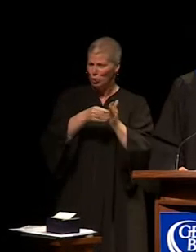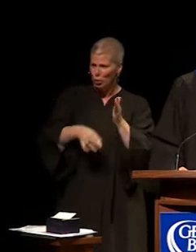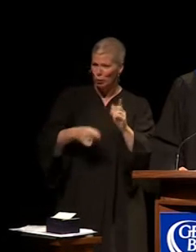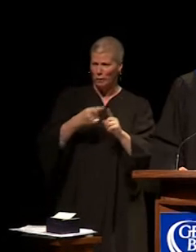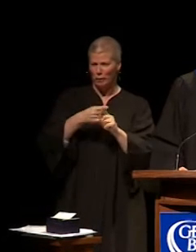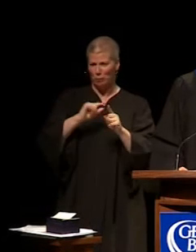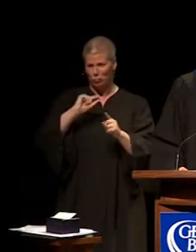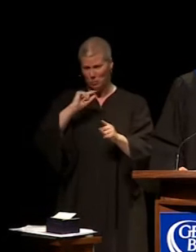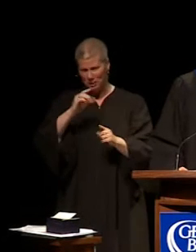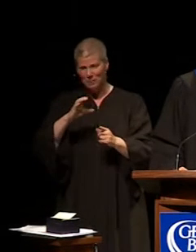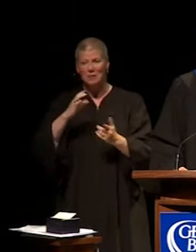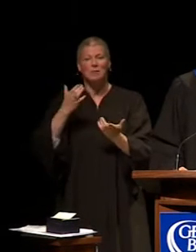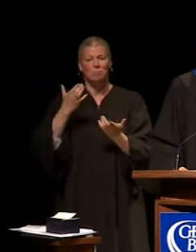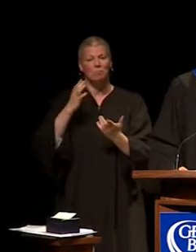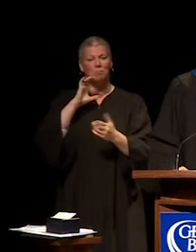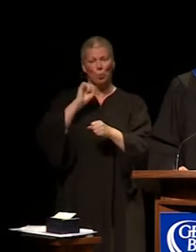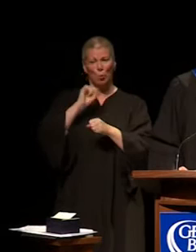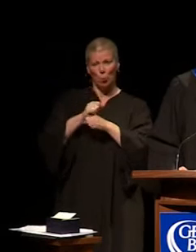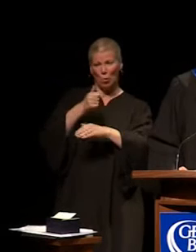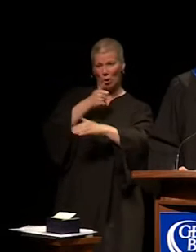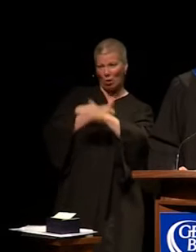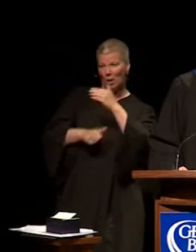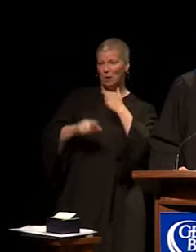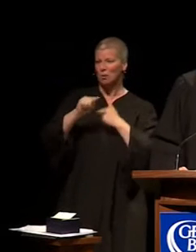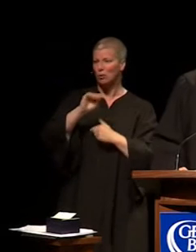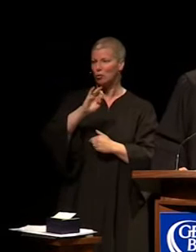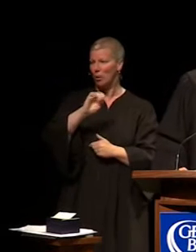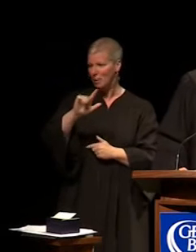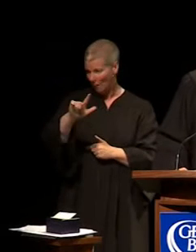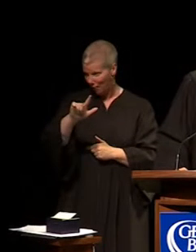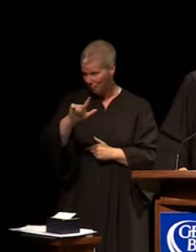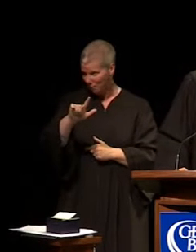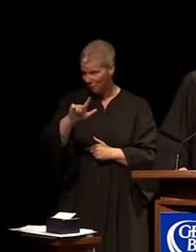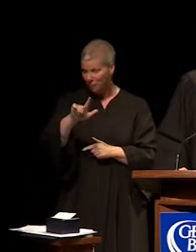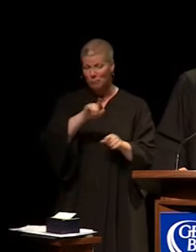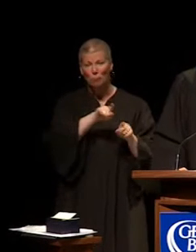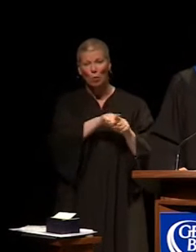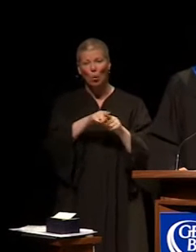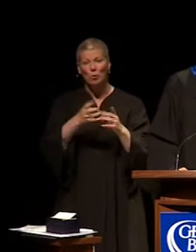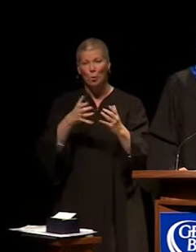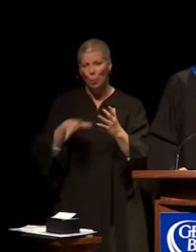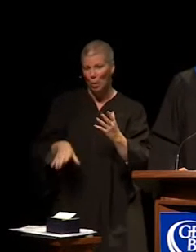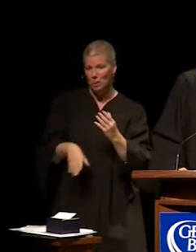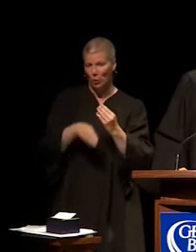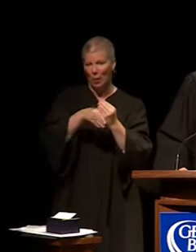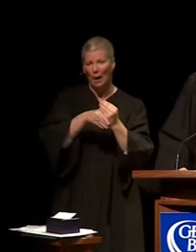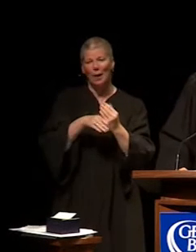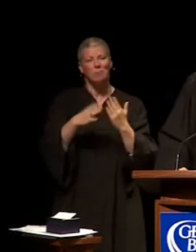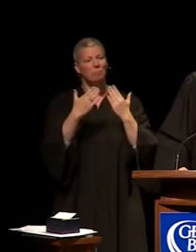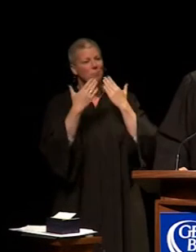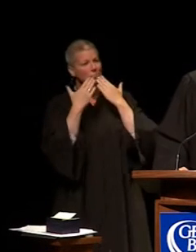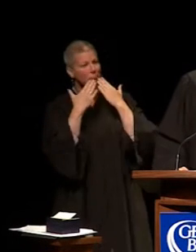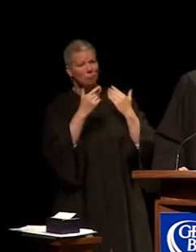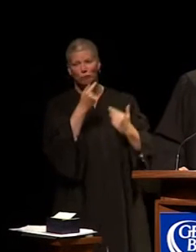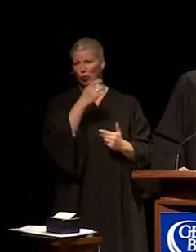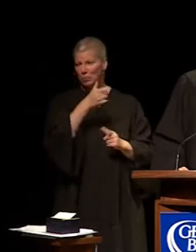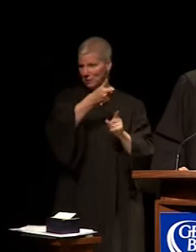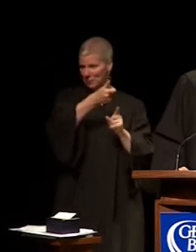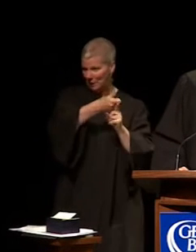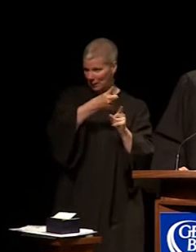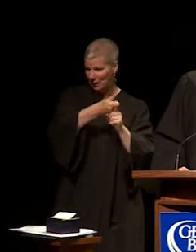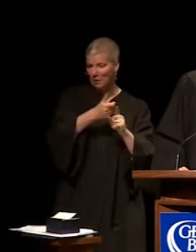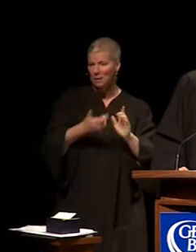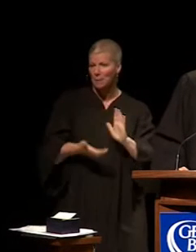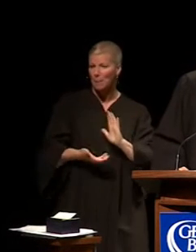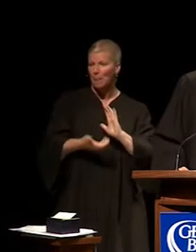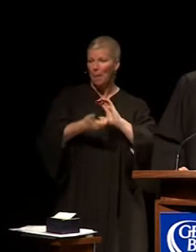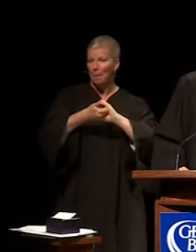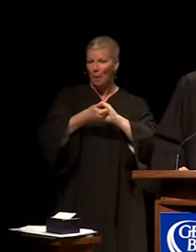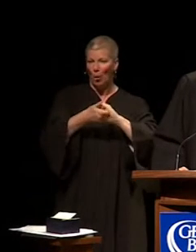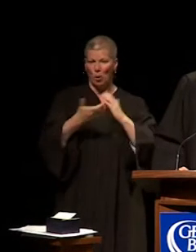to Tridel. Additionally, I would like to thank George Brown College for partnering with us over the past